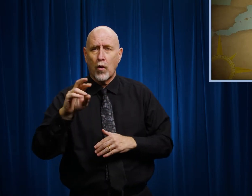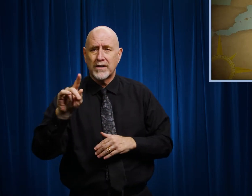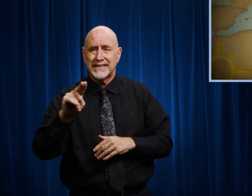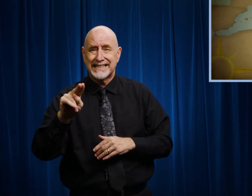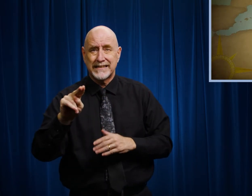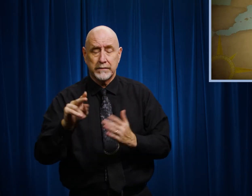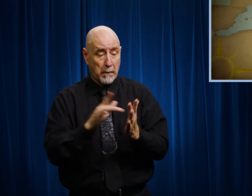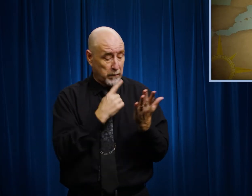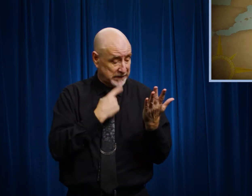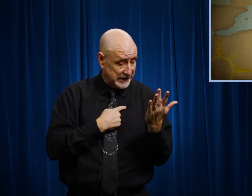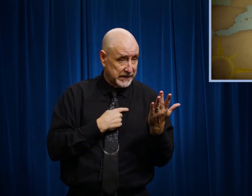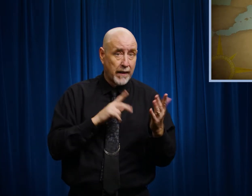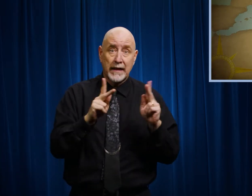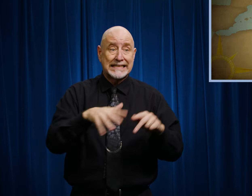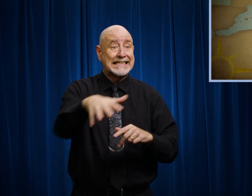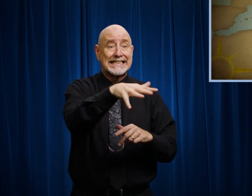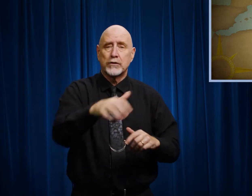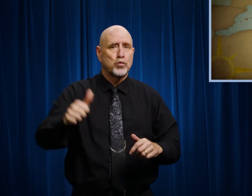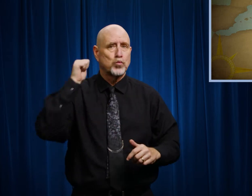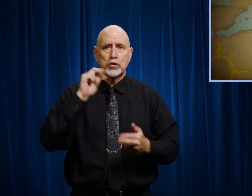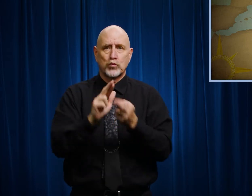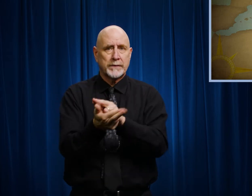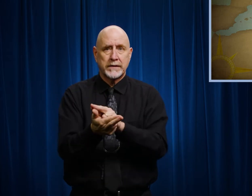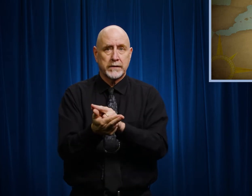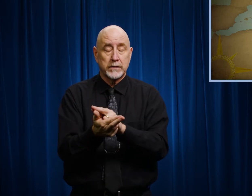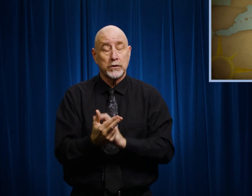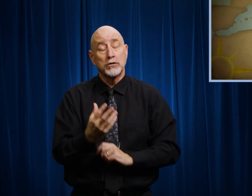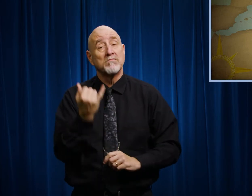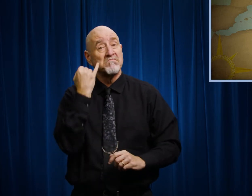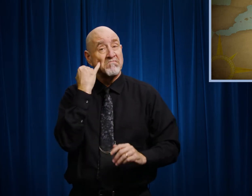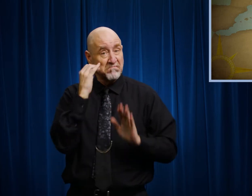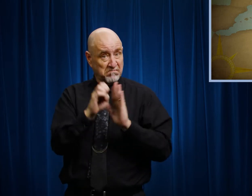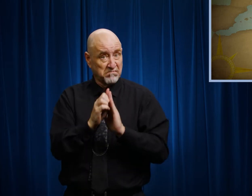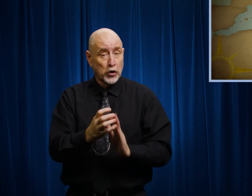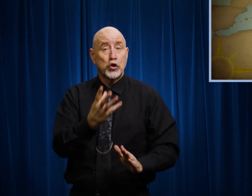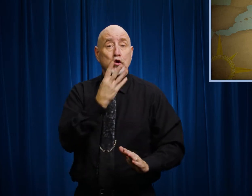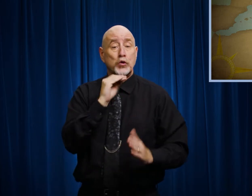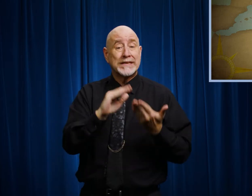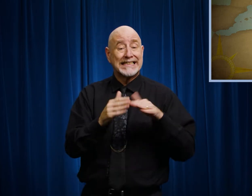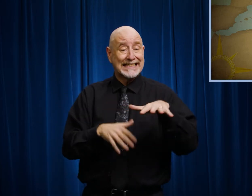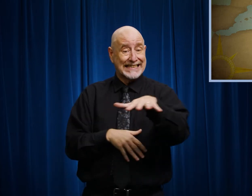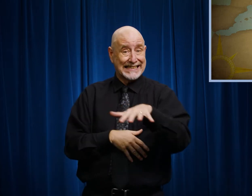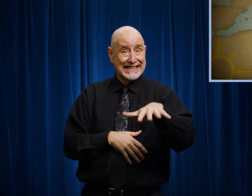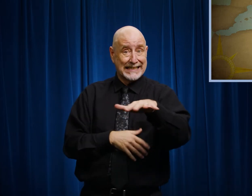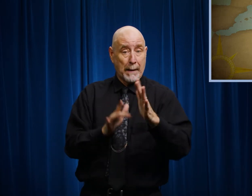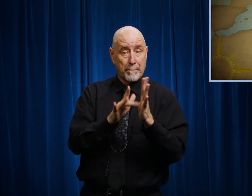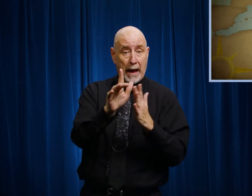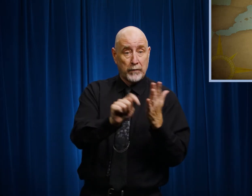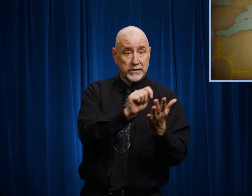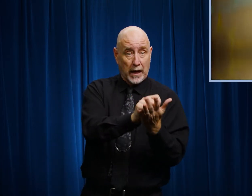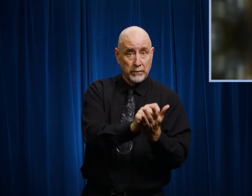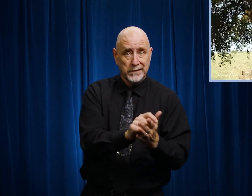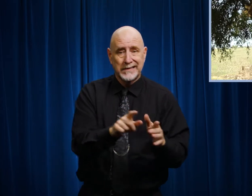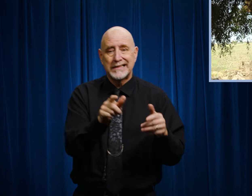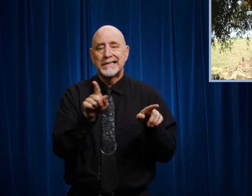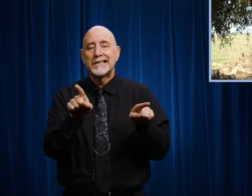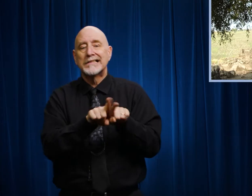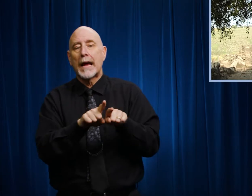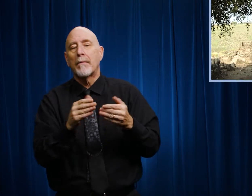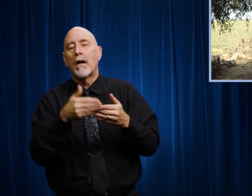tells us only that the citizens would not repent. So if the Jewish city of the biblical times was anything like that of its